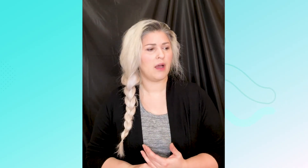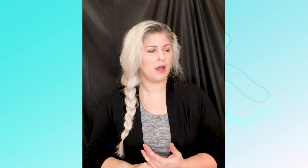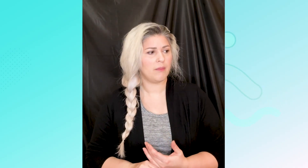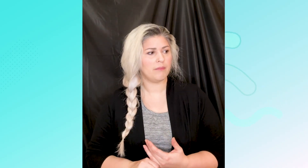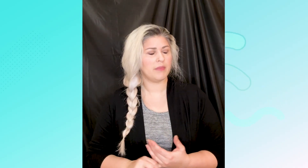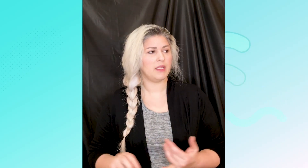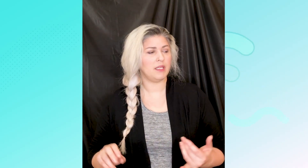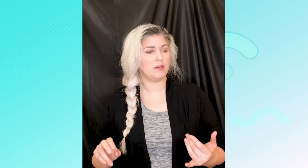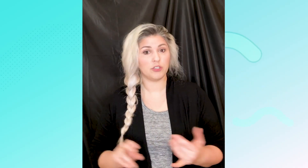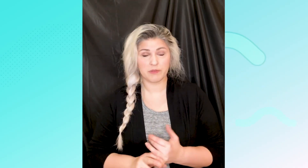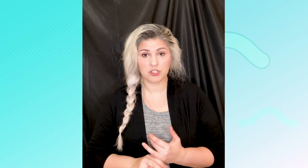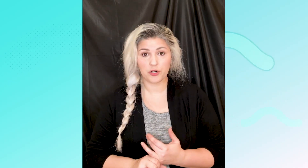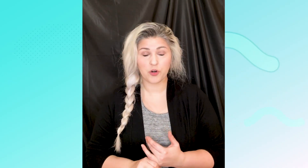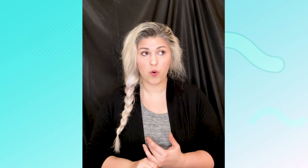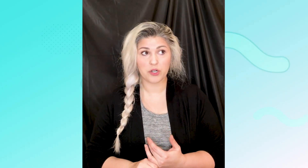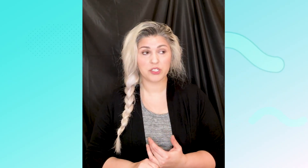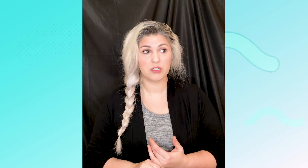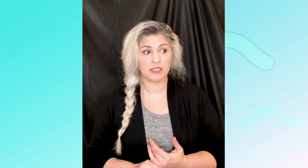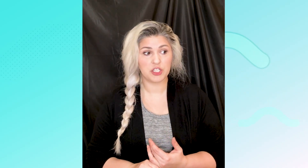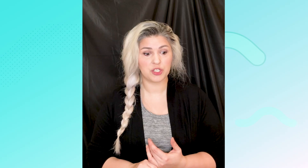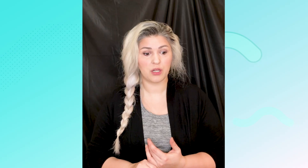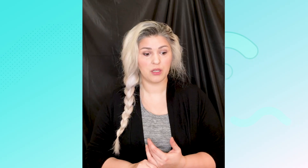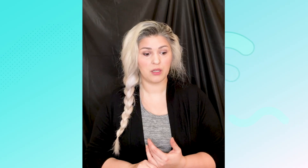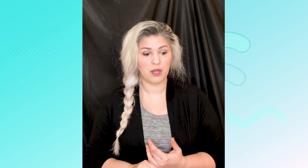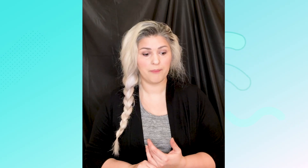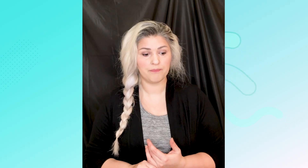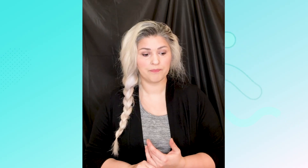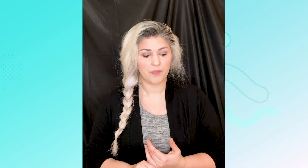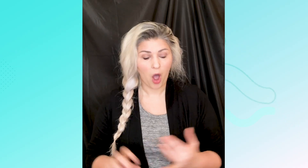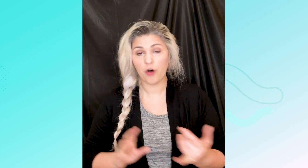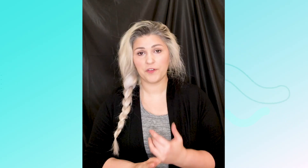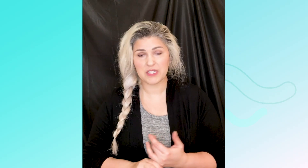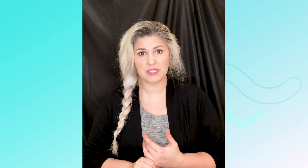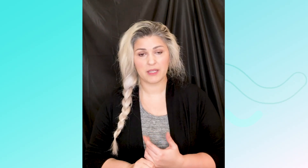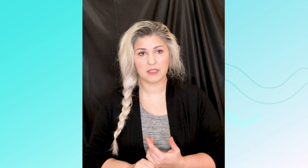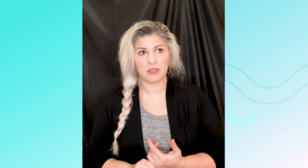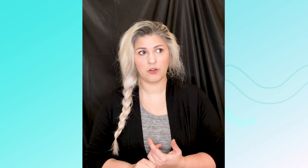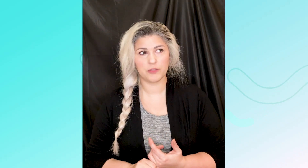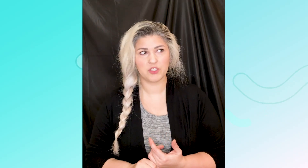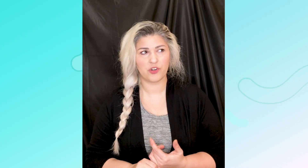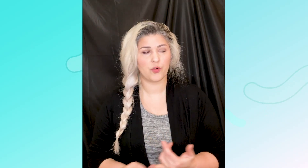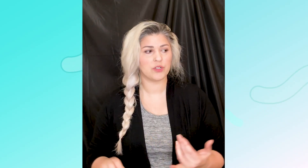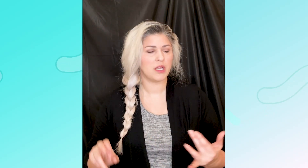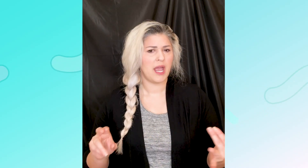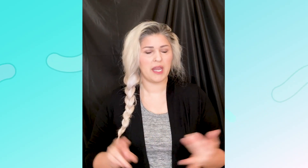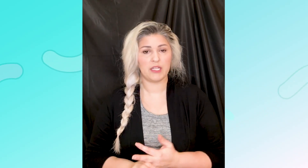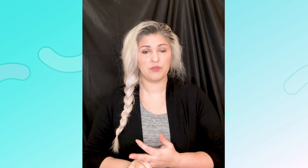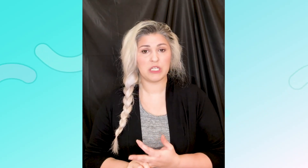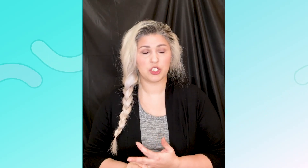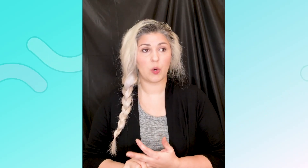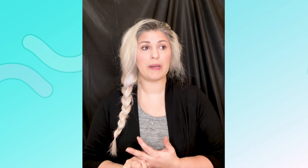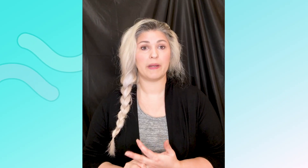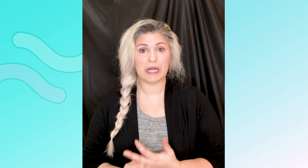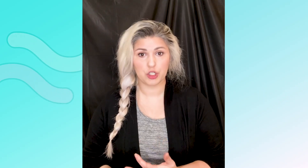in the Ultimate Starter course. I teach all 50 states in the Ultimate Starter course, and I